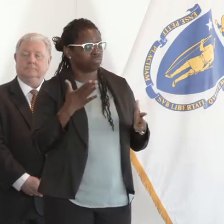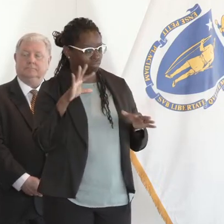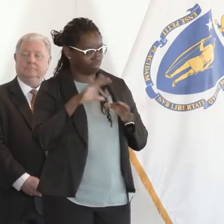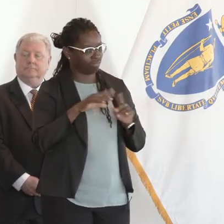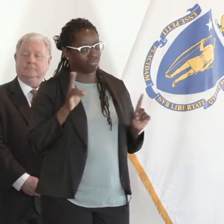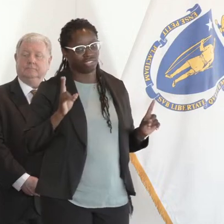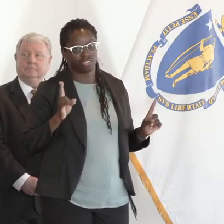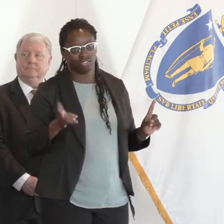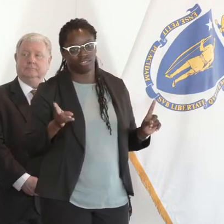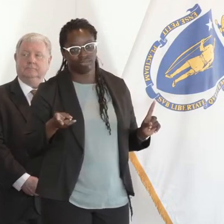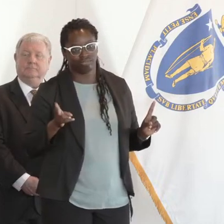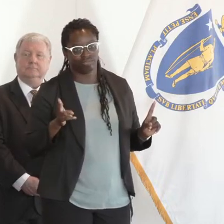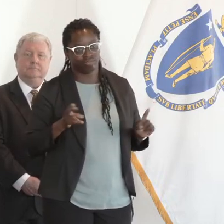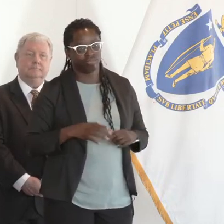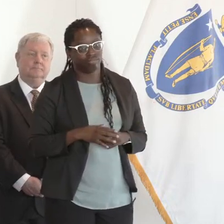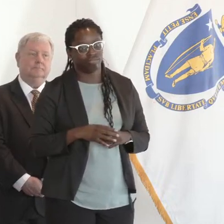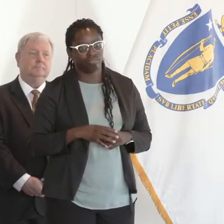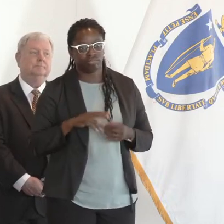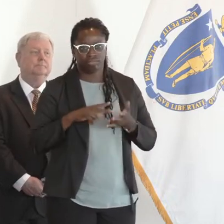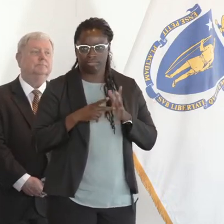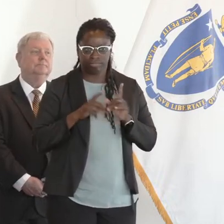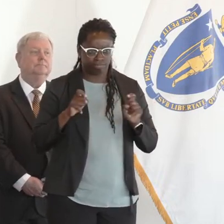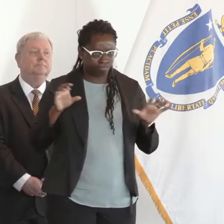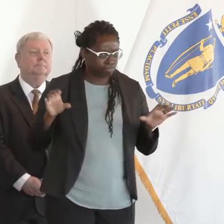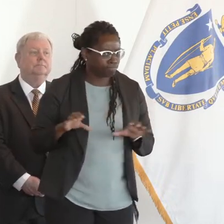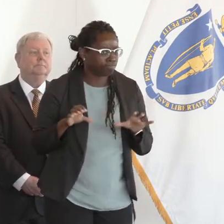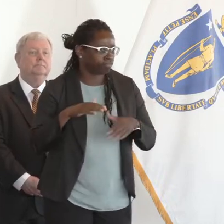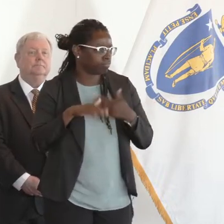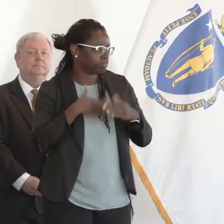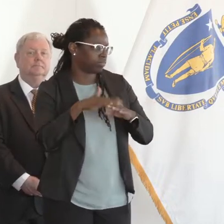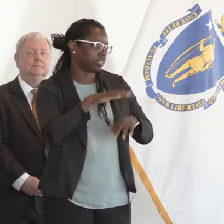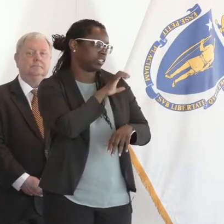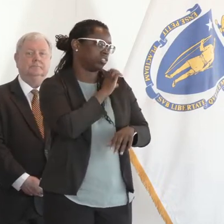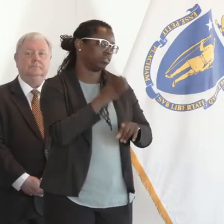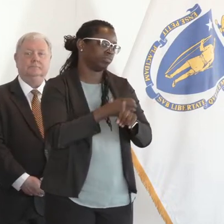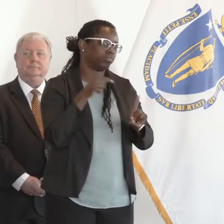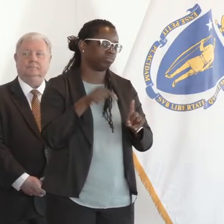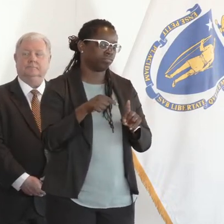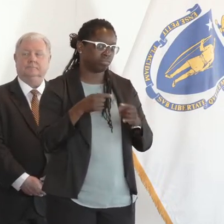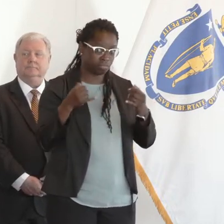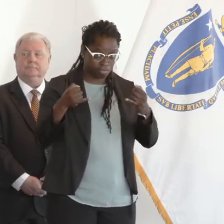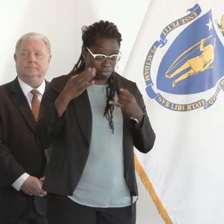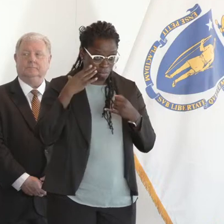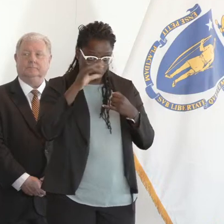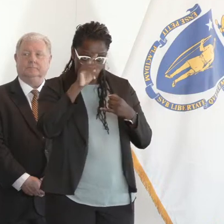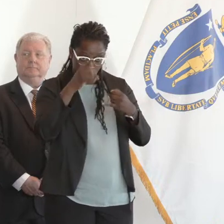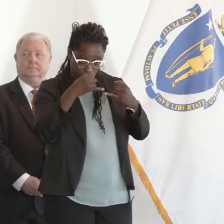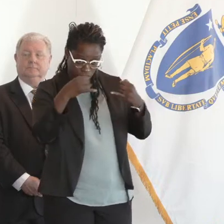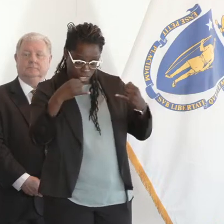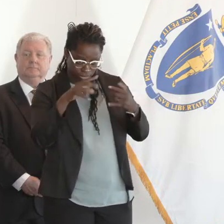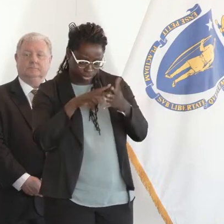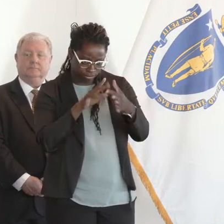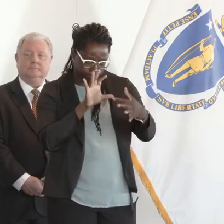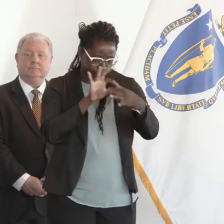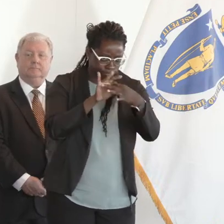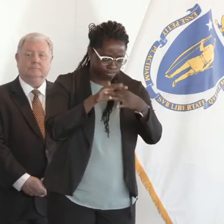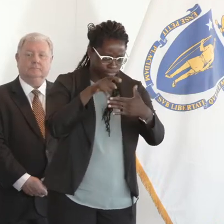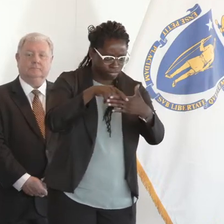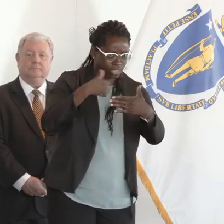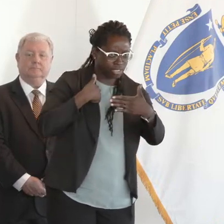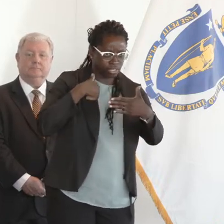energy, climate resilience, and cross-border participation and partnerships is more urgent than ever